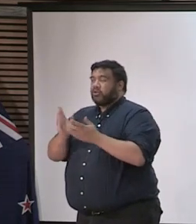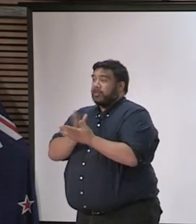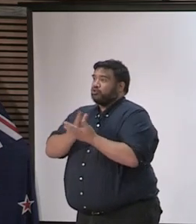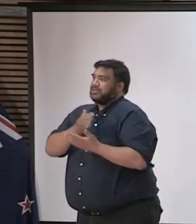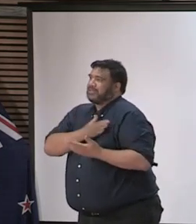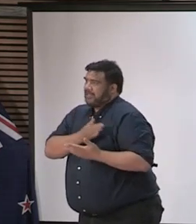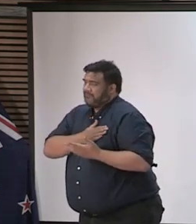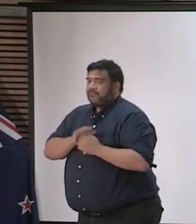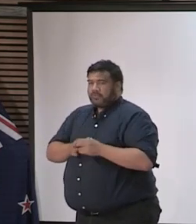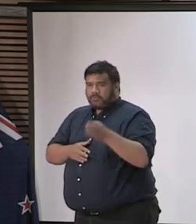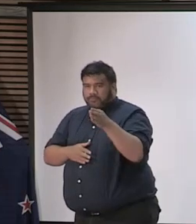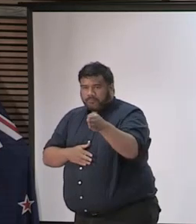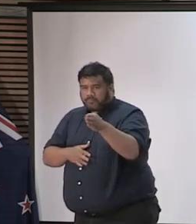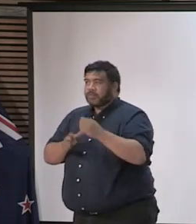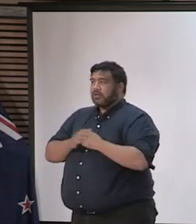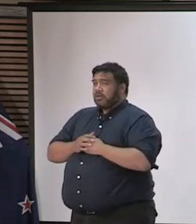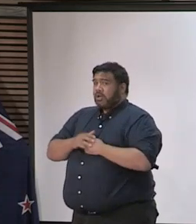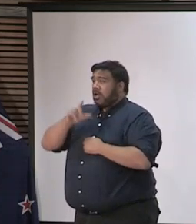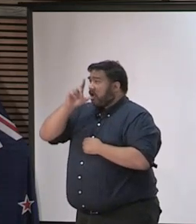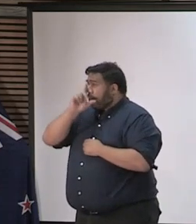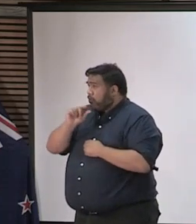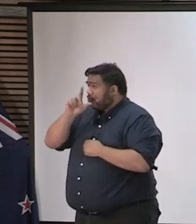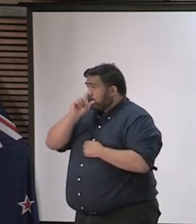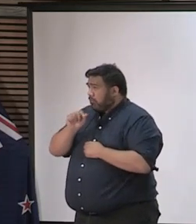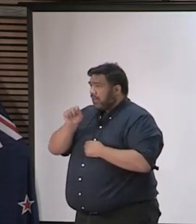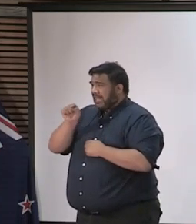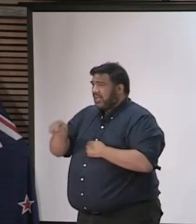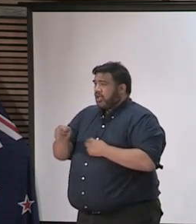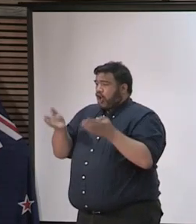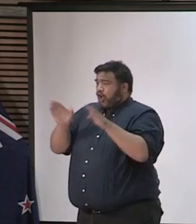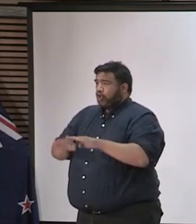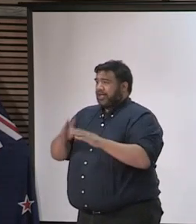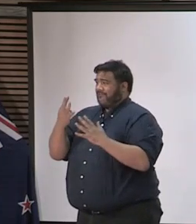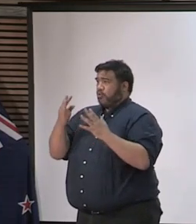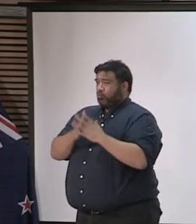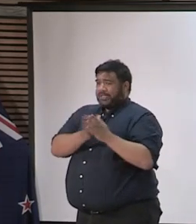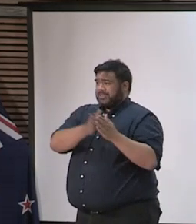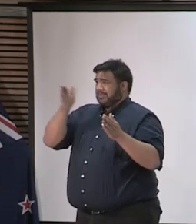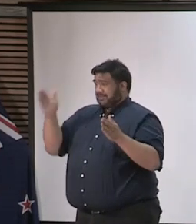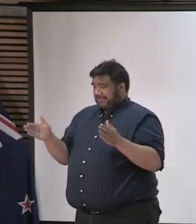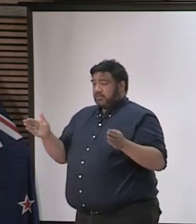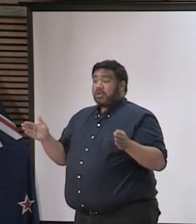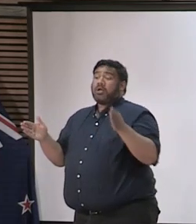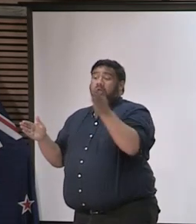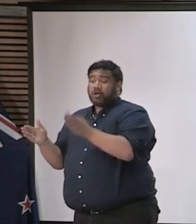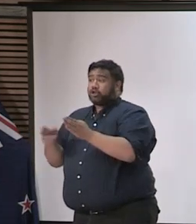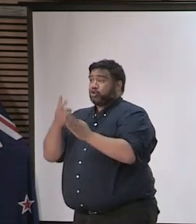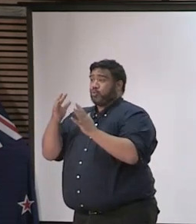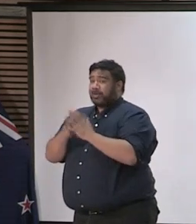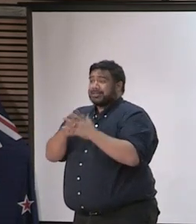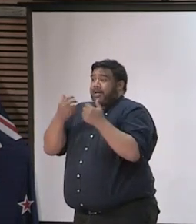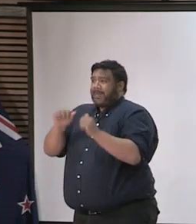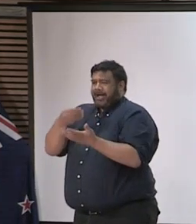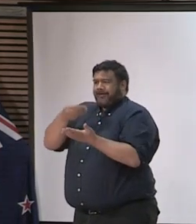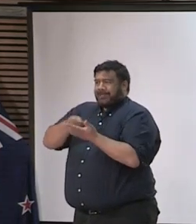were expecting a second wave of funding to get them through the second half of the lockdown, but that hasn't happened. How come? We were just talking about